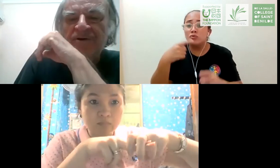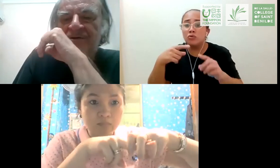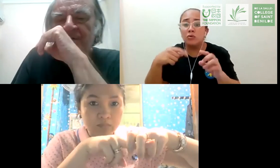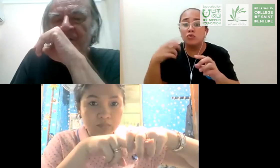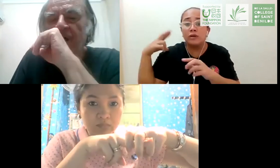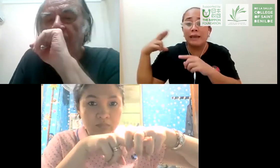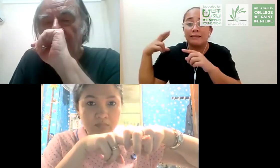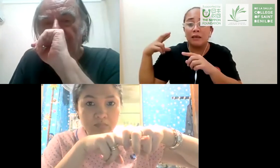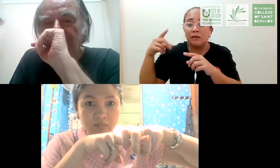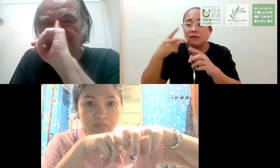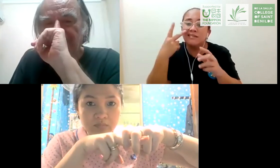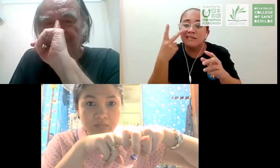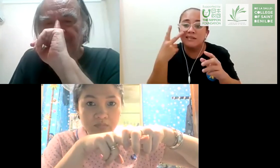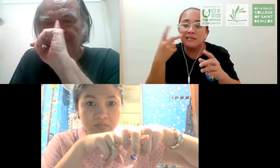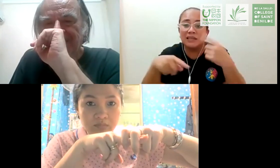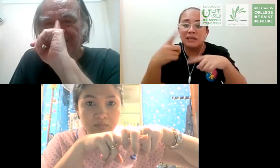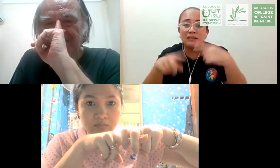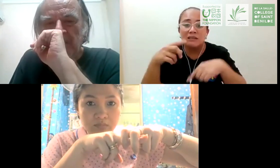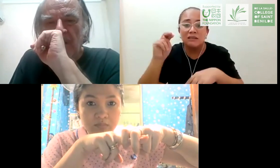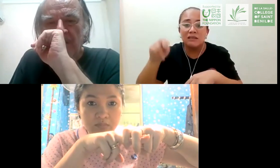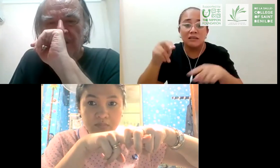sign first.